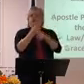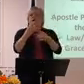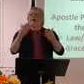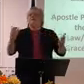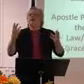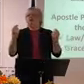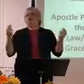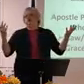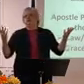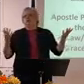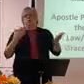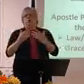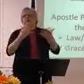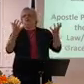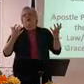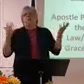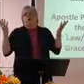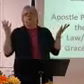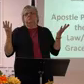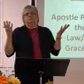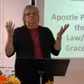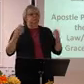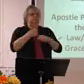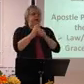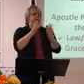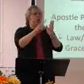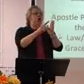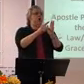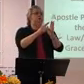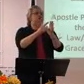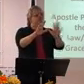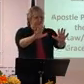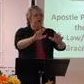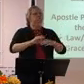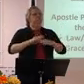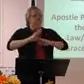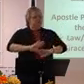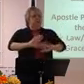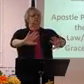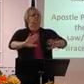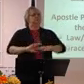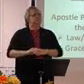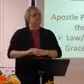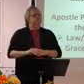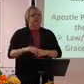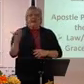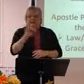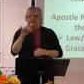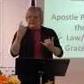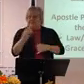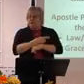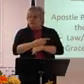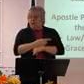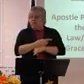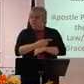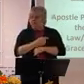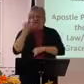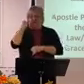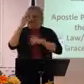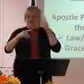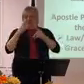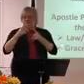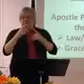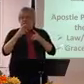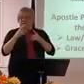do whatever they wanted to do. It's a lot like what's going on in our culture today. If people